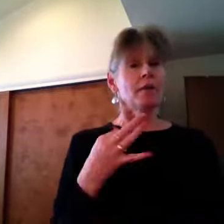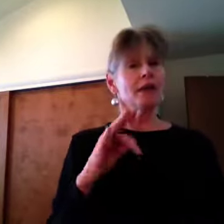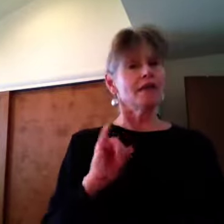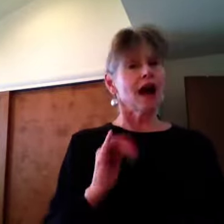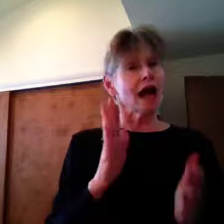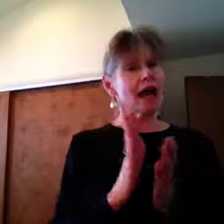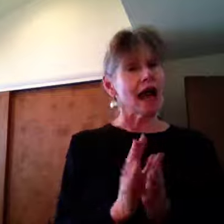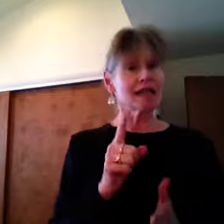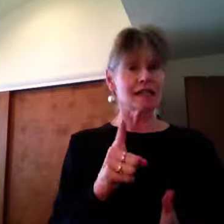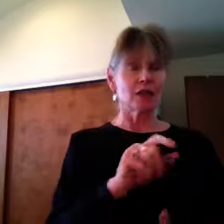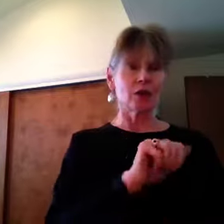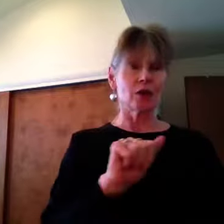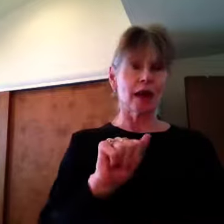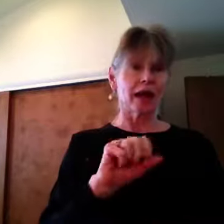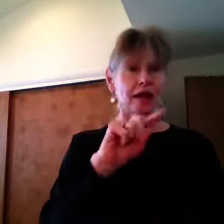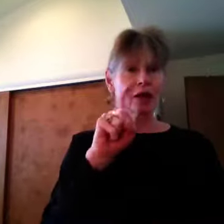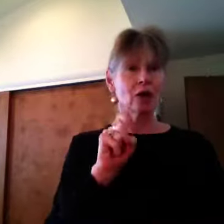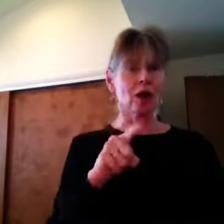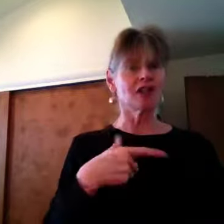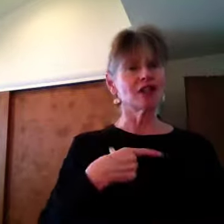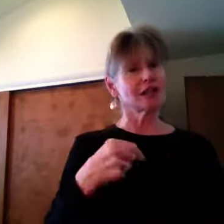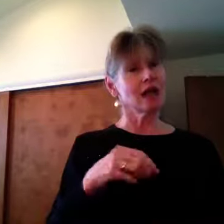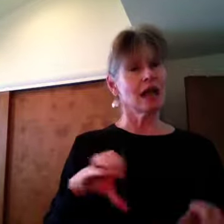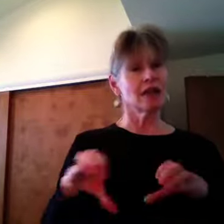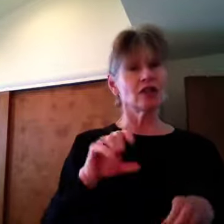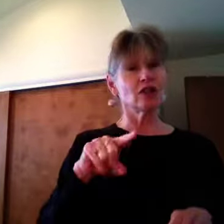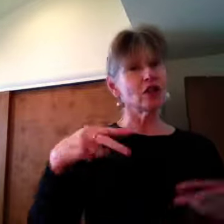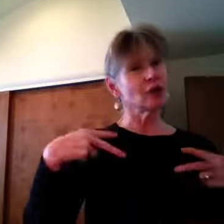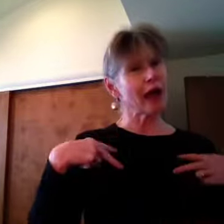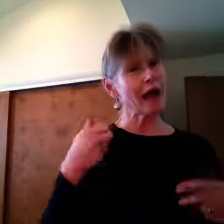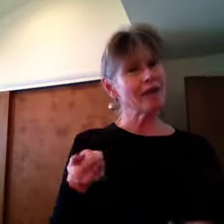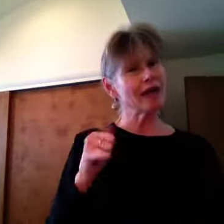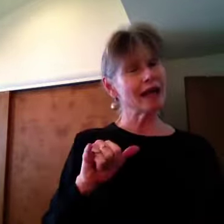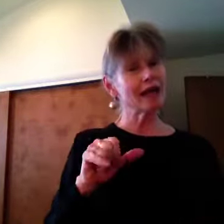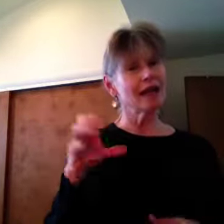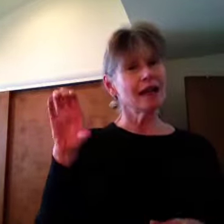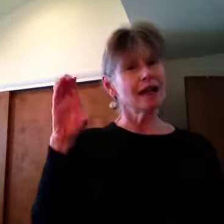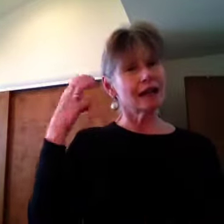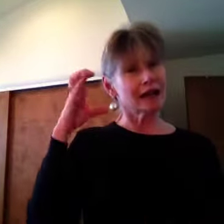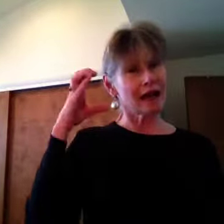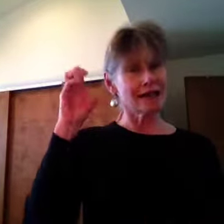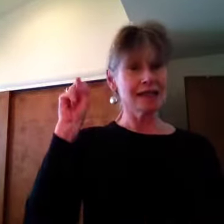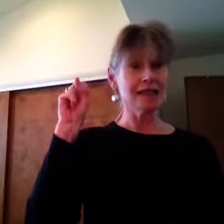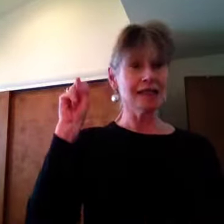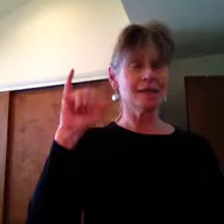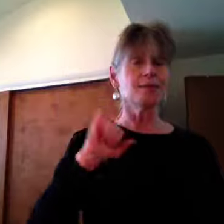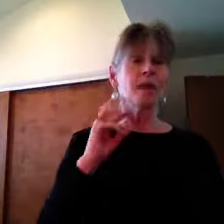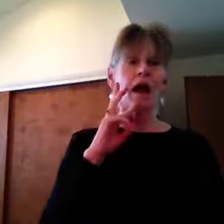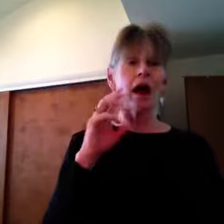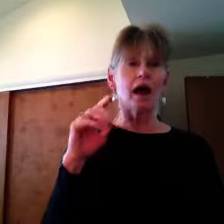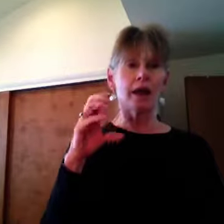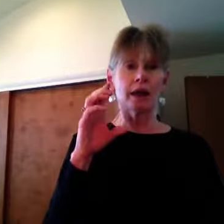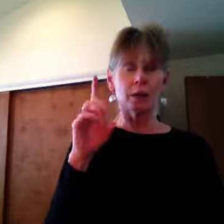if I ask you a question like, do you have any cousins? I